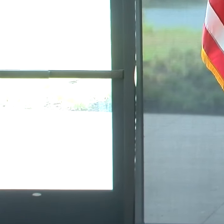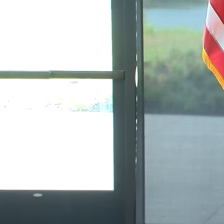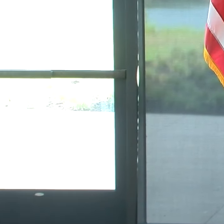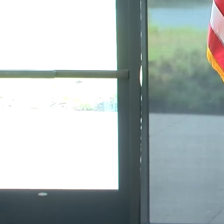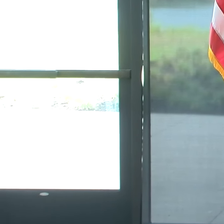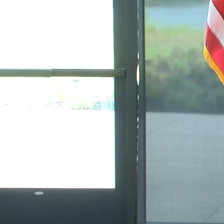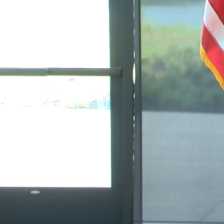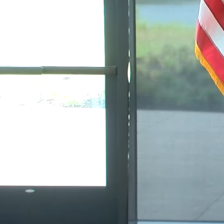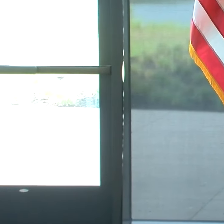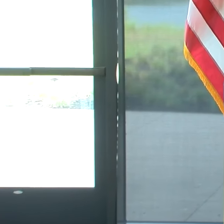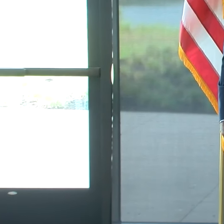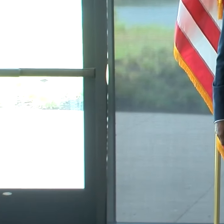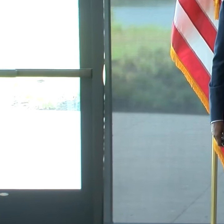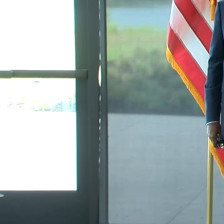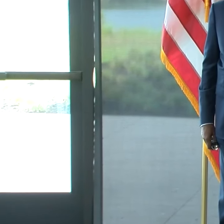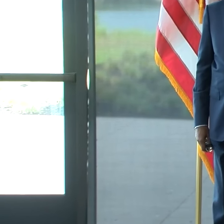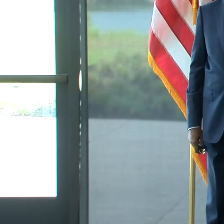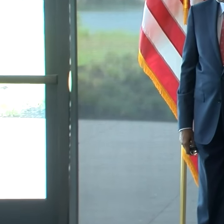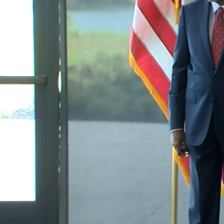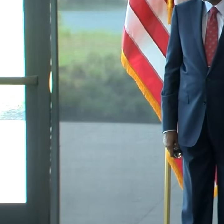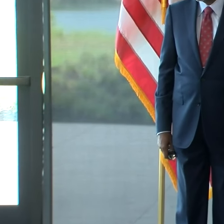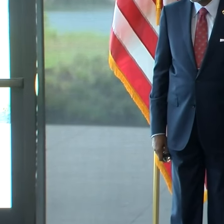there we go.